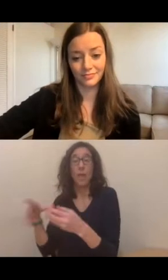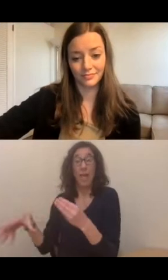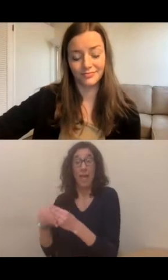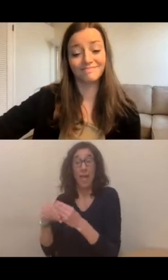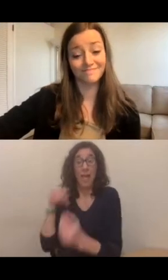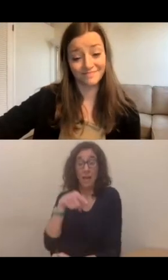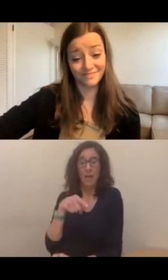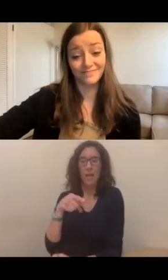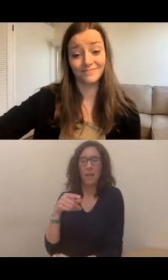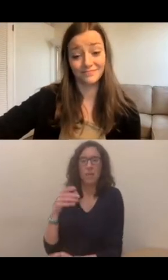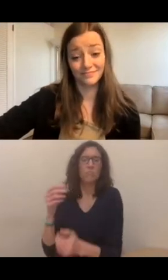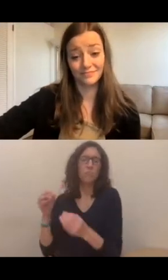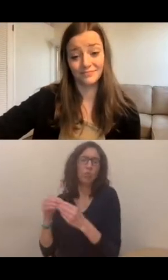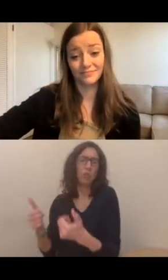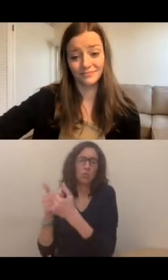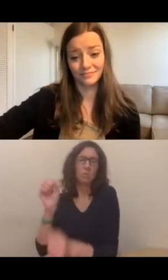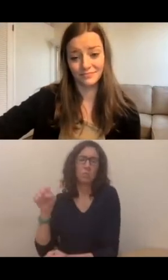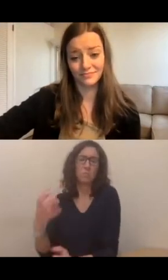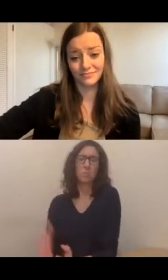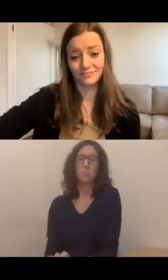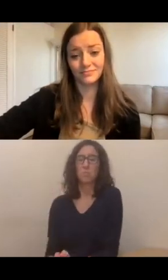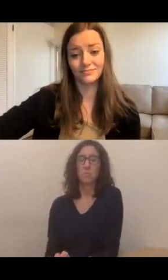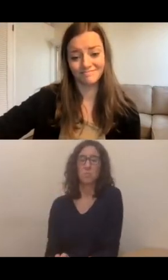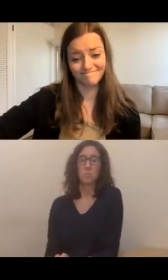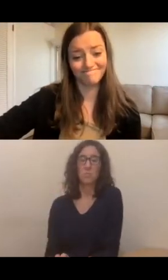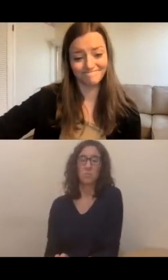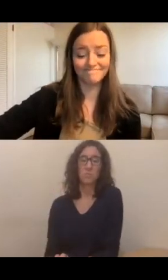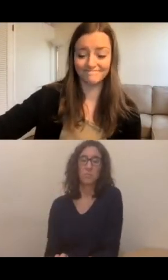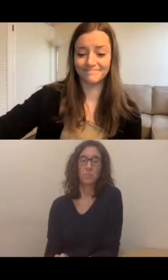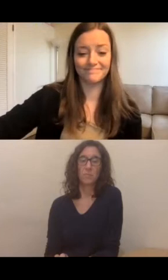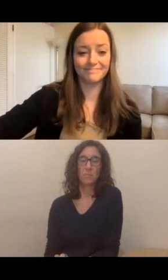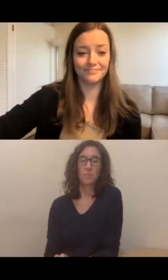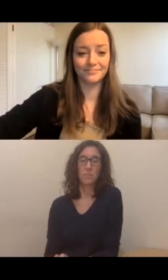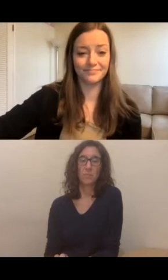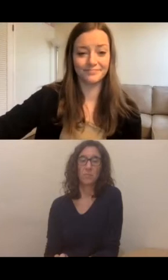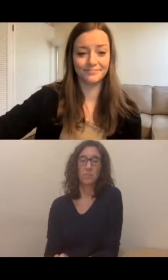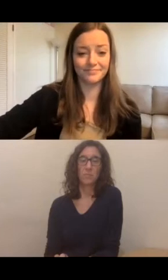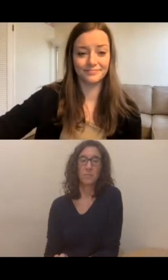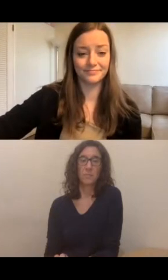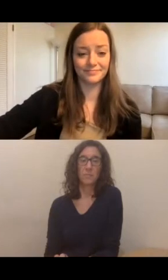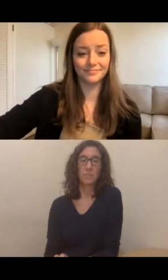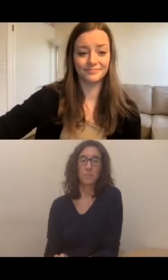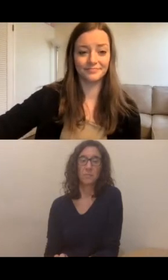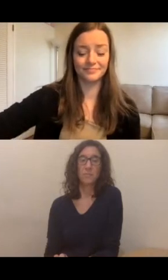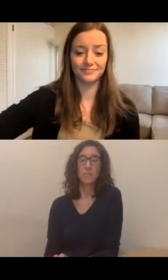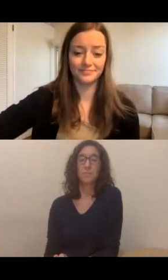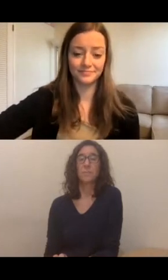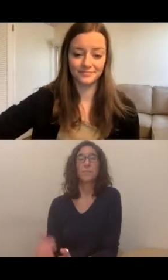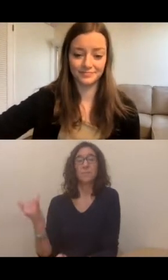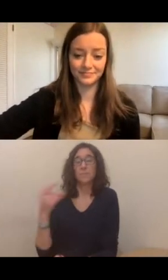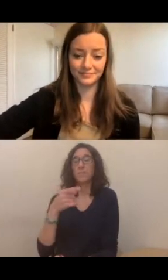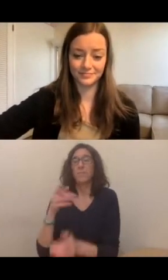ADHD diagnosis, who already struggle with attention and organization, they will experience even more challenges when